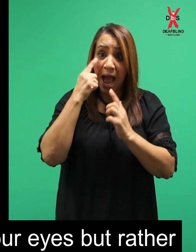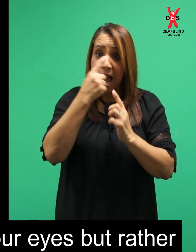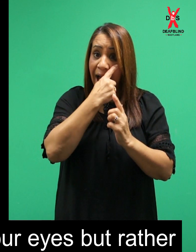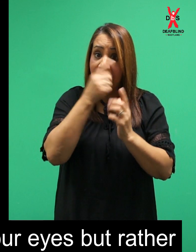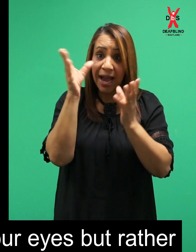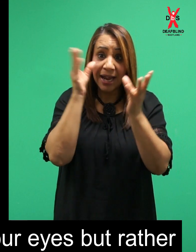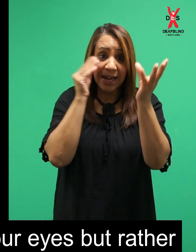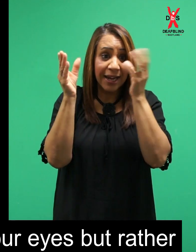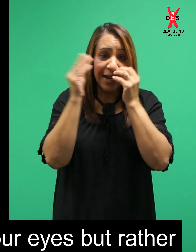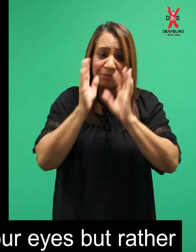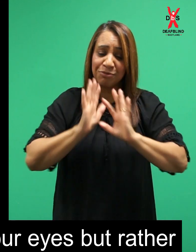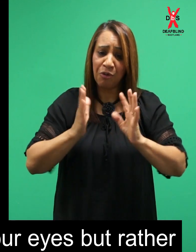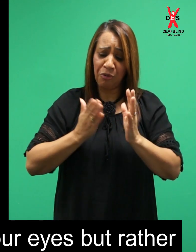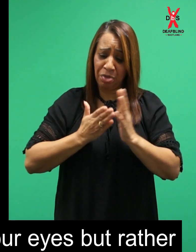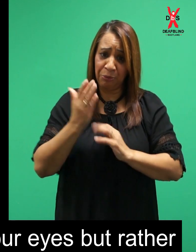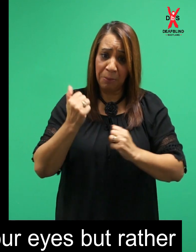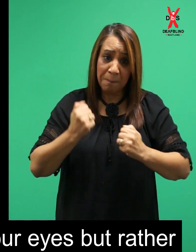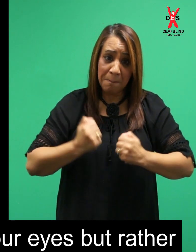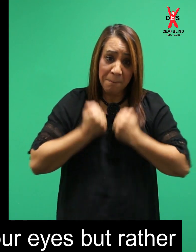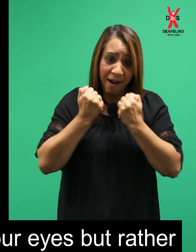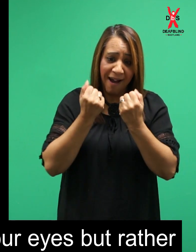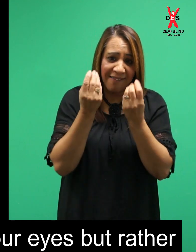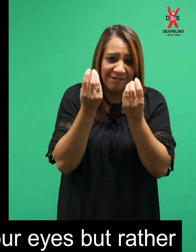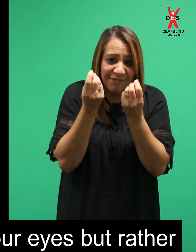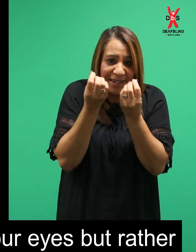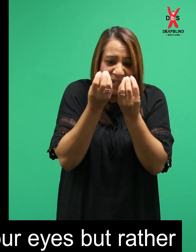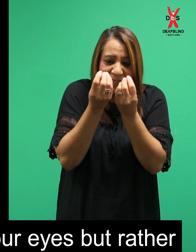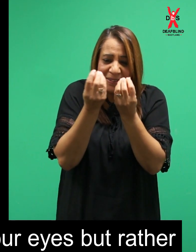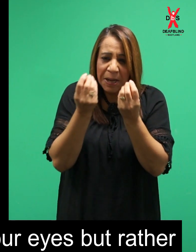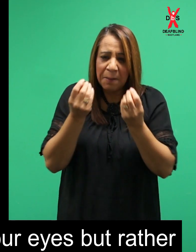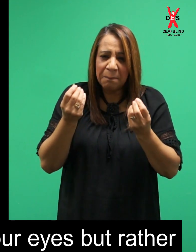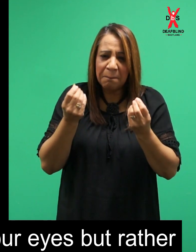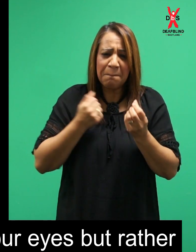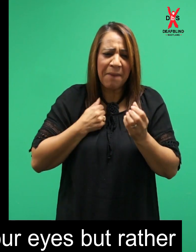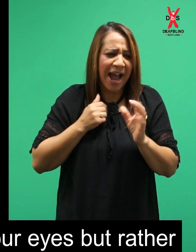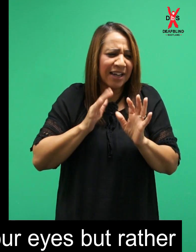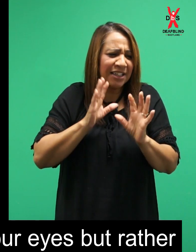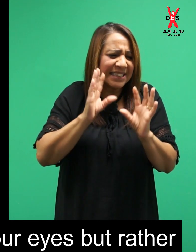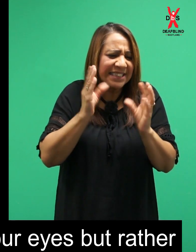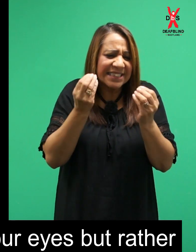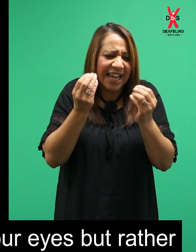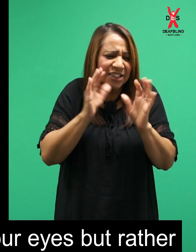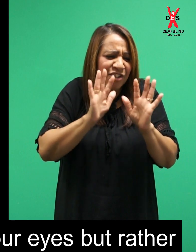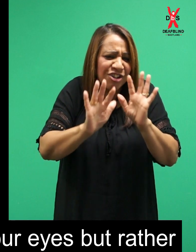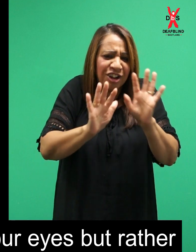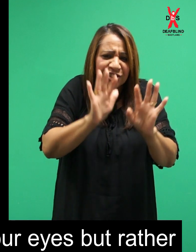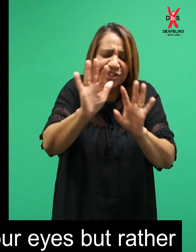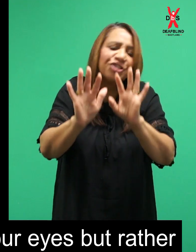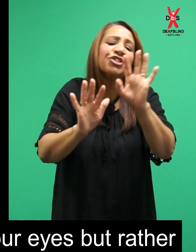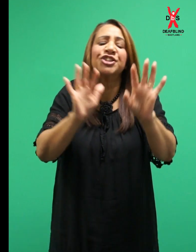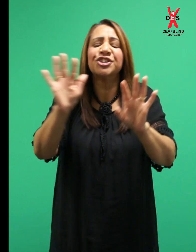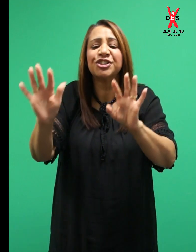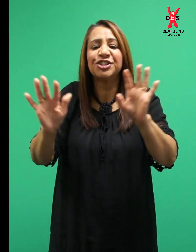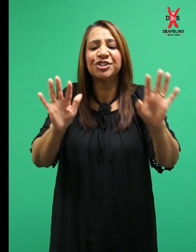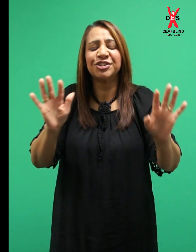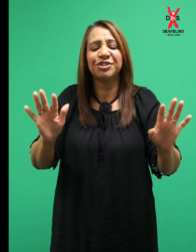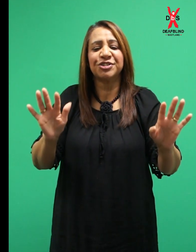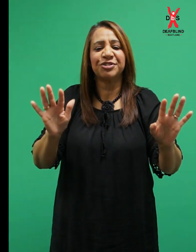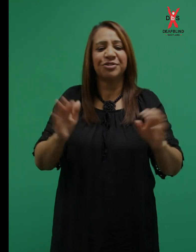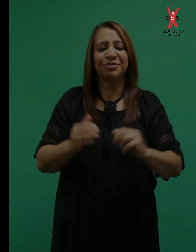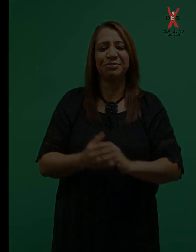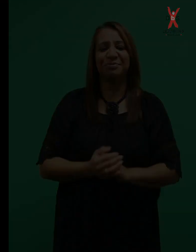but rather through my fingertips and my sense of touch.